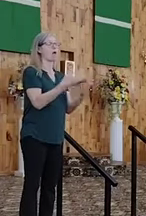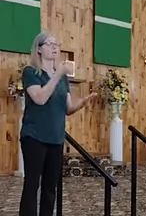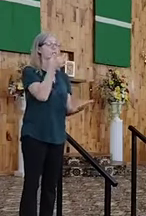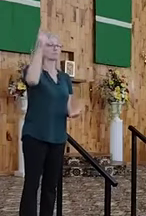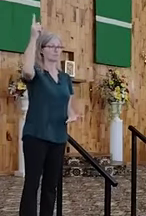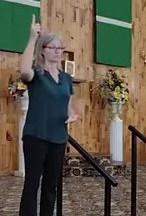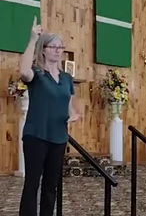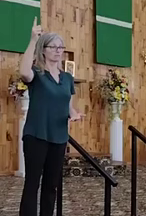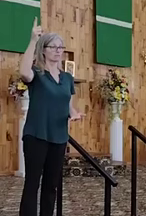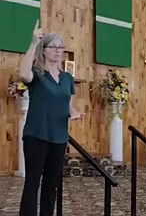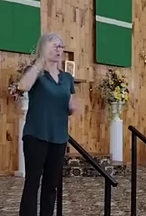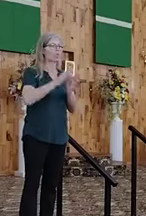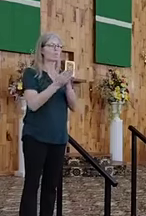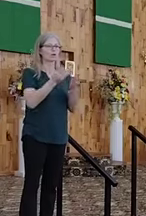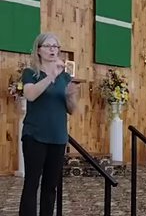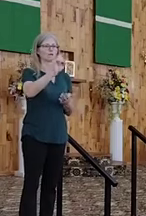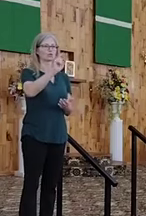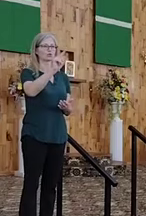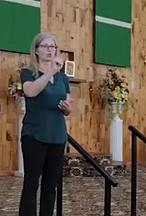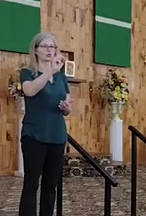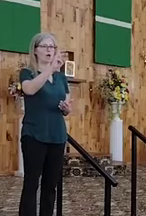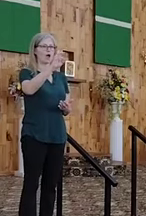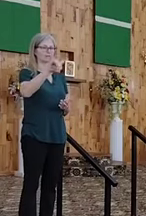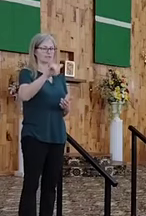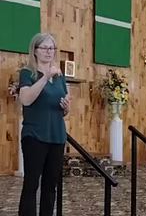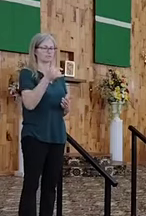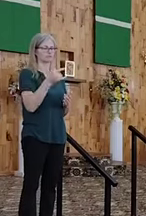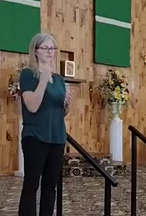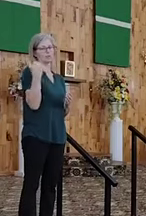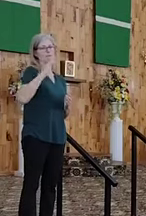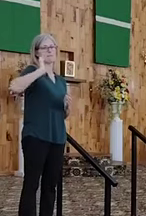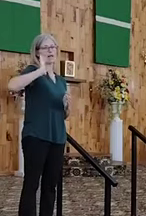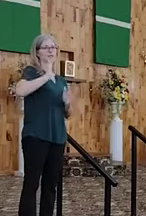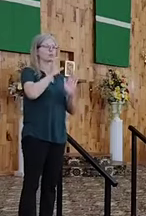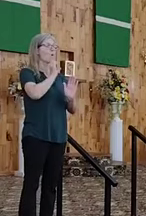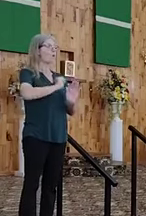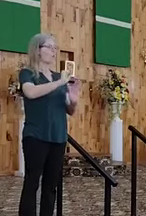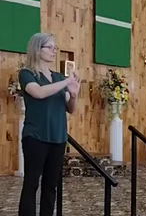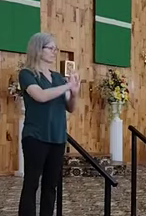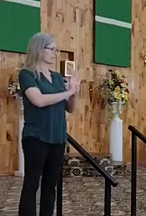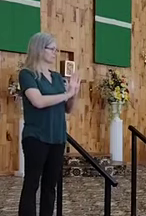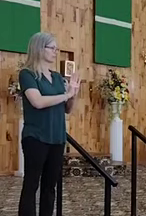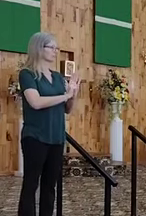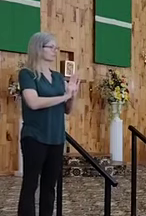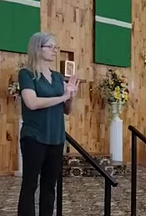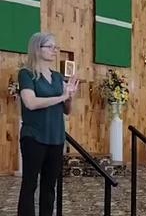The book of Deuteronomy tells us, let's go back to the Old Testament. Deuteronomy tells us,